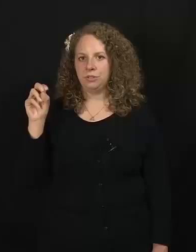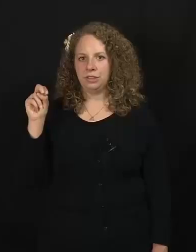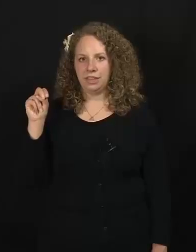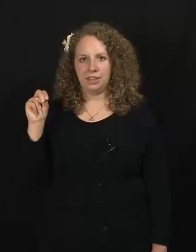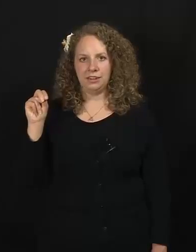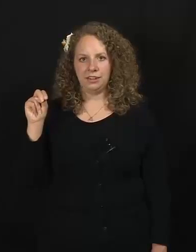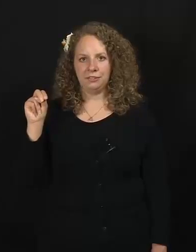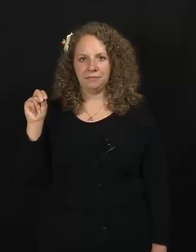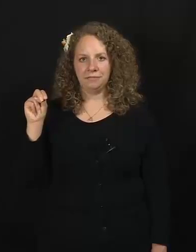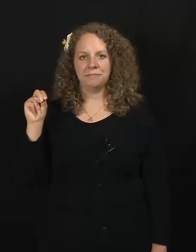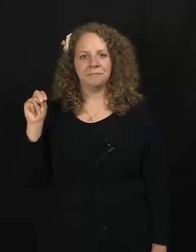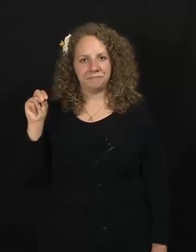M-O-O-N.